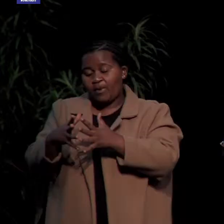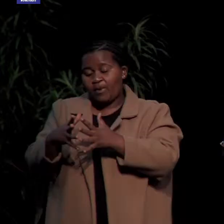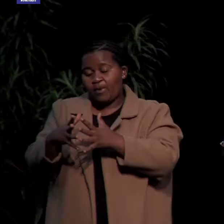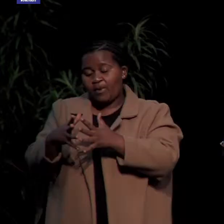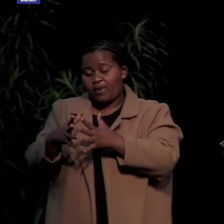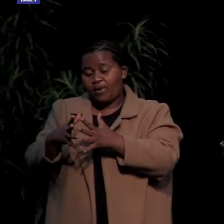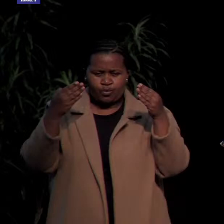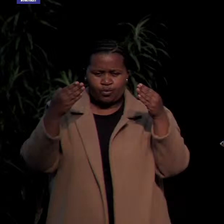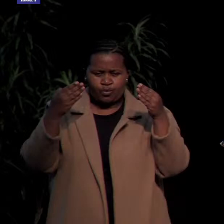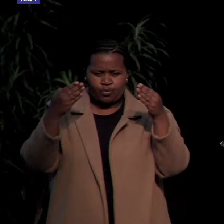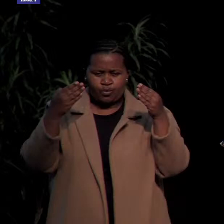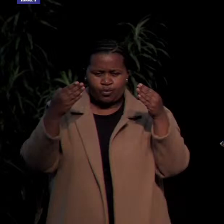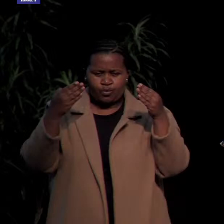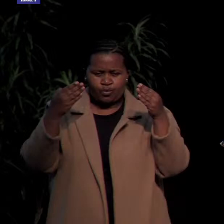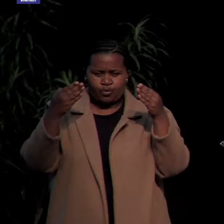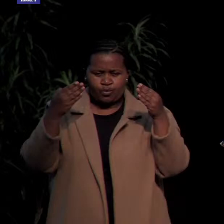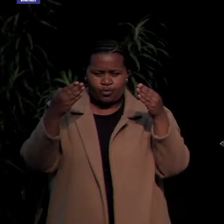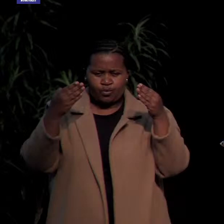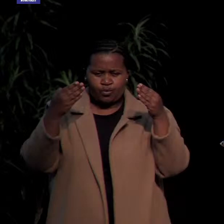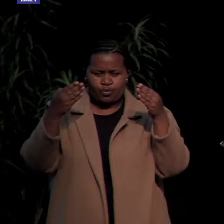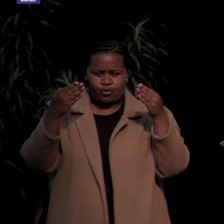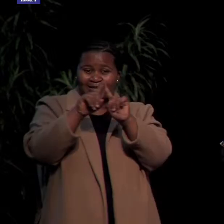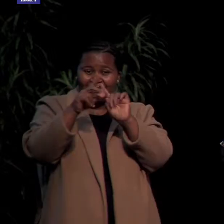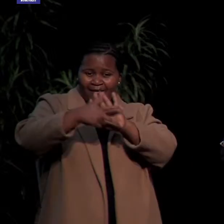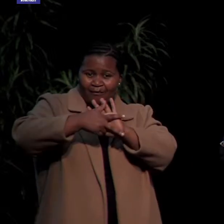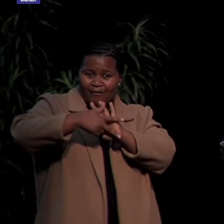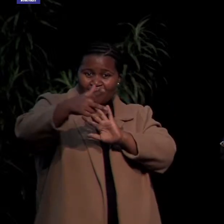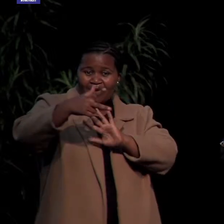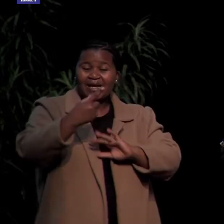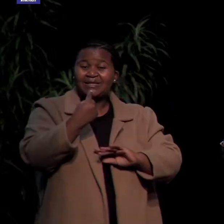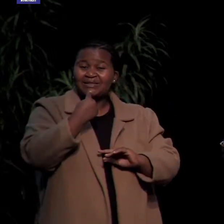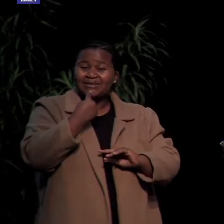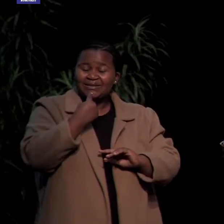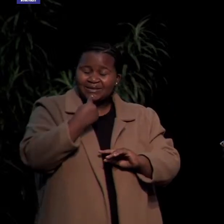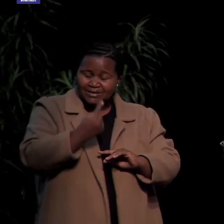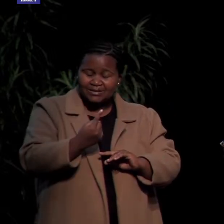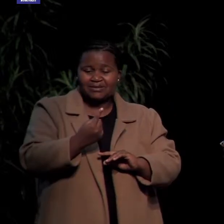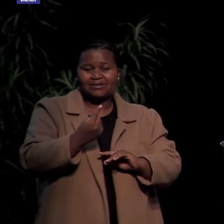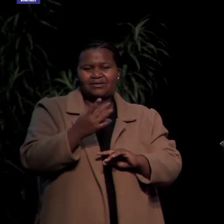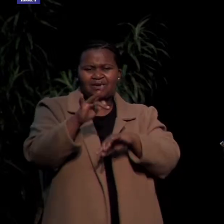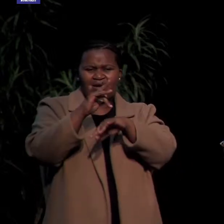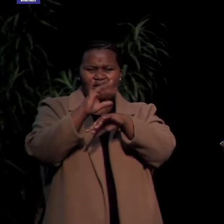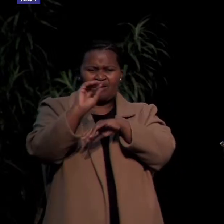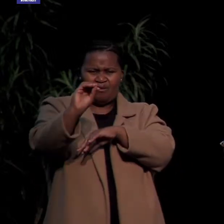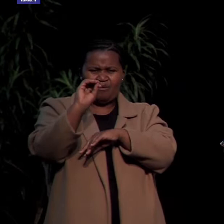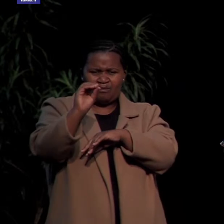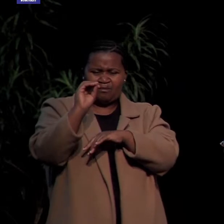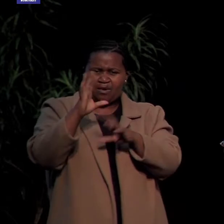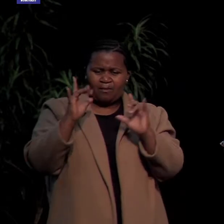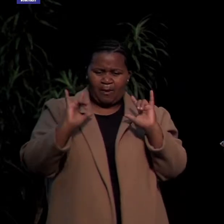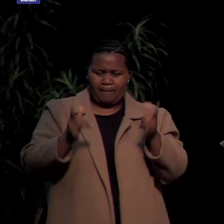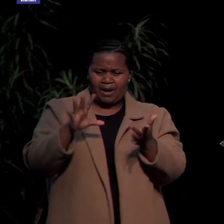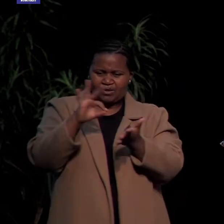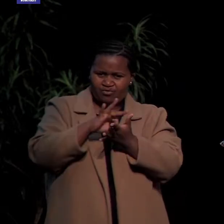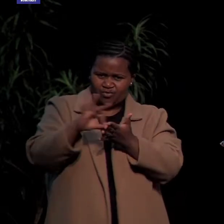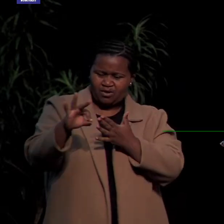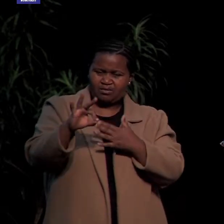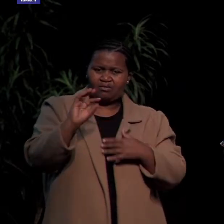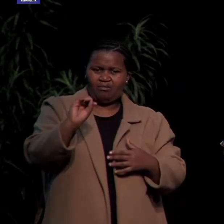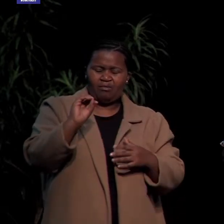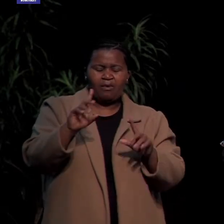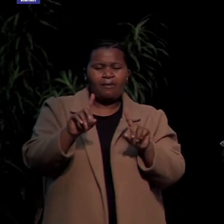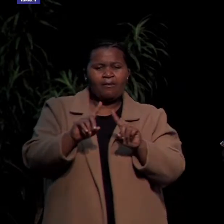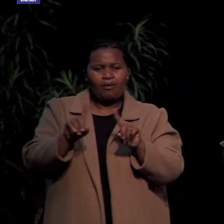this council approved, the new approach where we said there are already existing bus contracts. Those bus